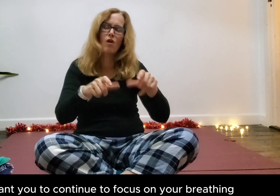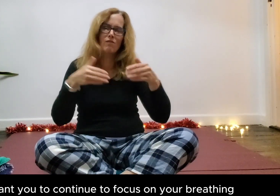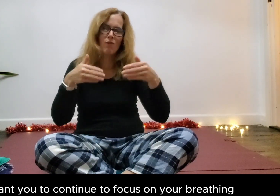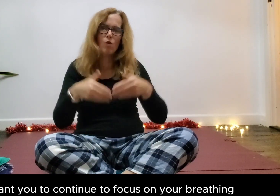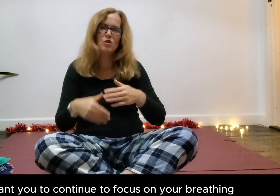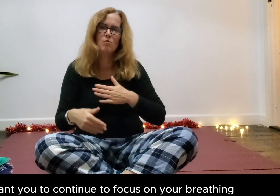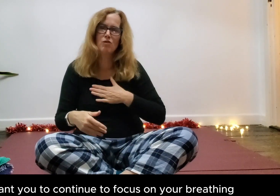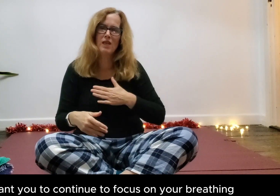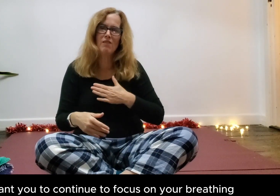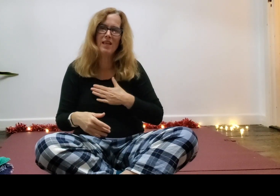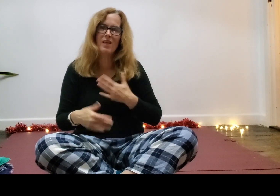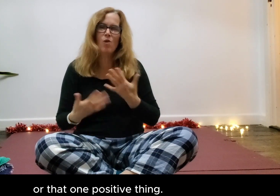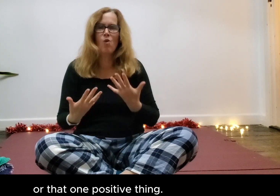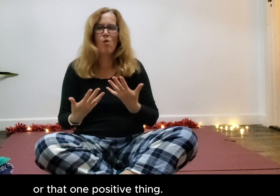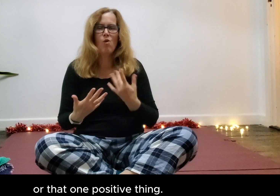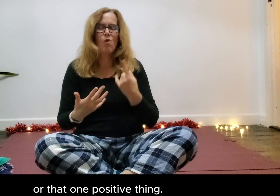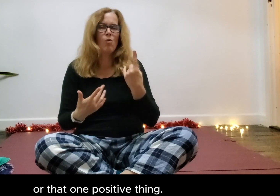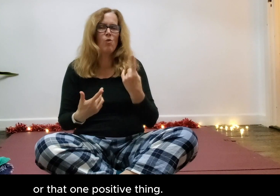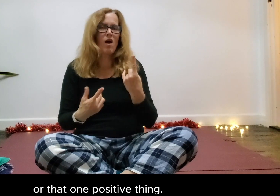breathing or that one positive thing.